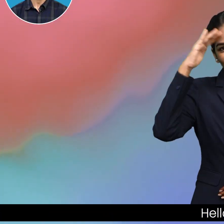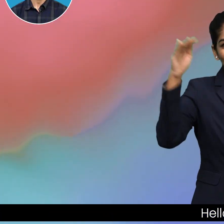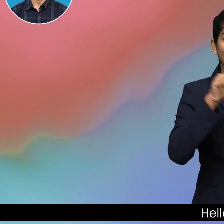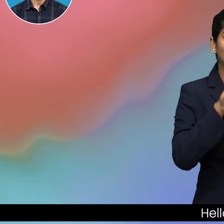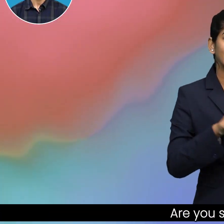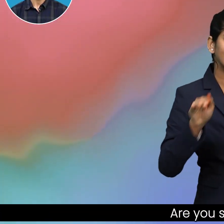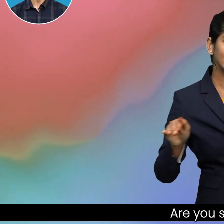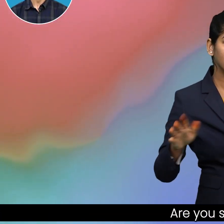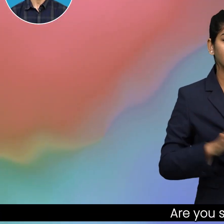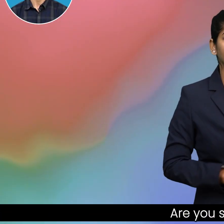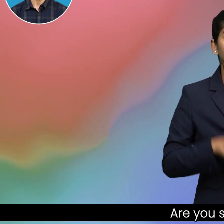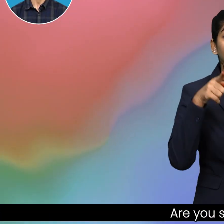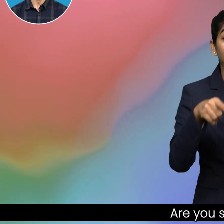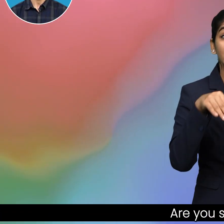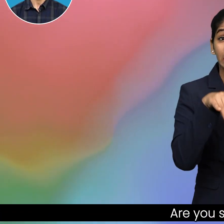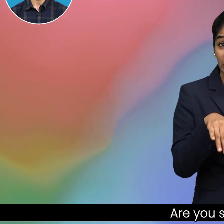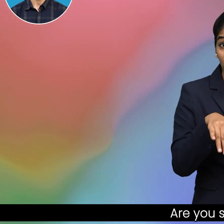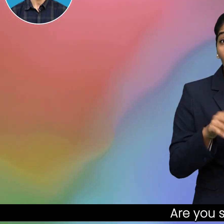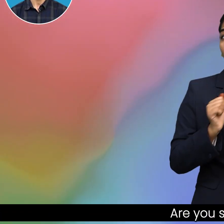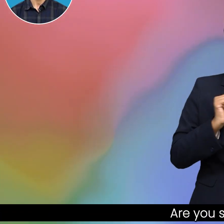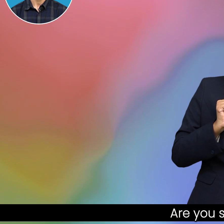Hello children, are you scared of dogs?